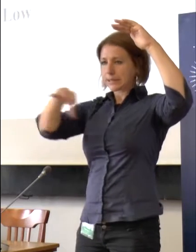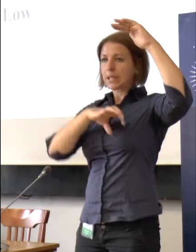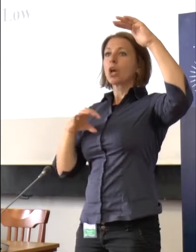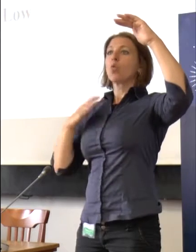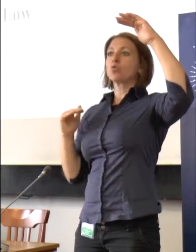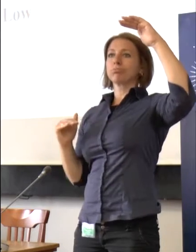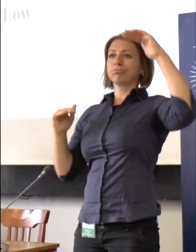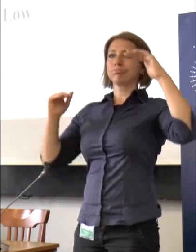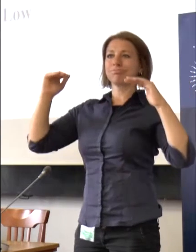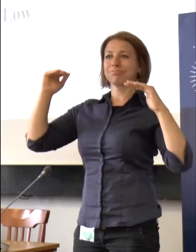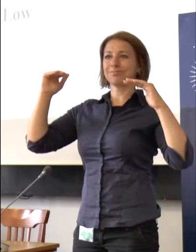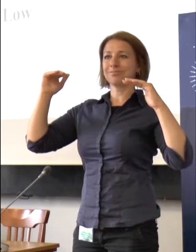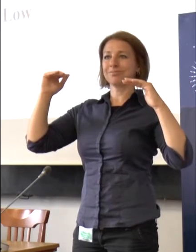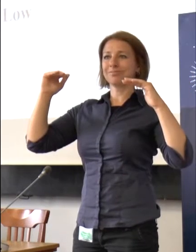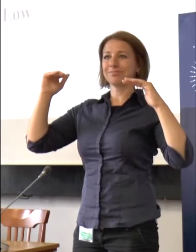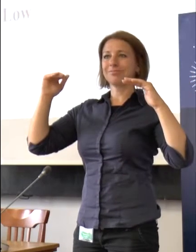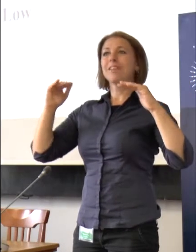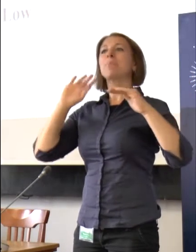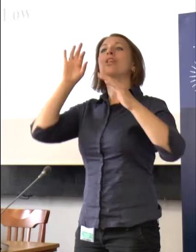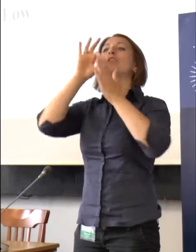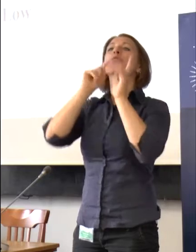discourses. Since I'm a